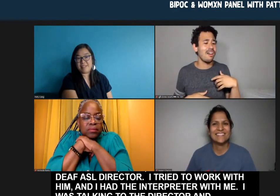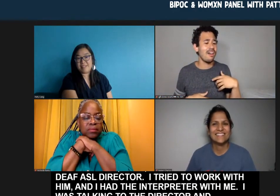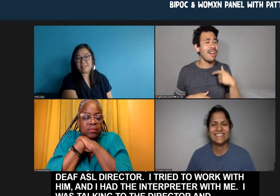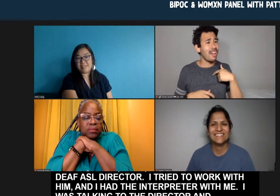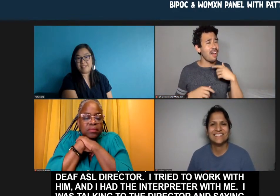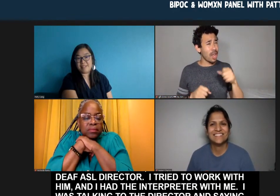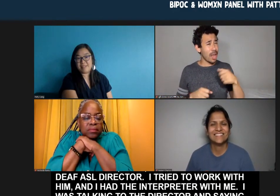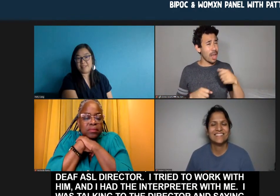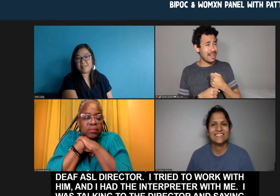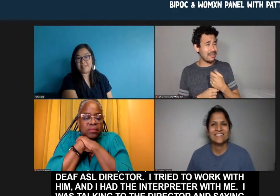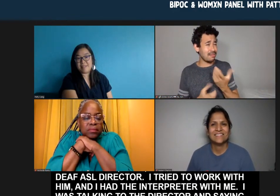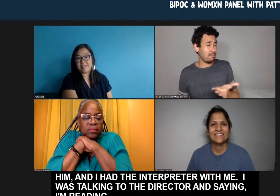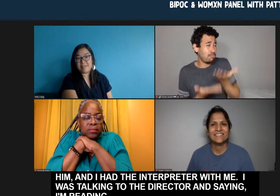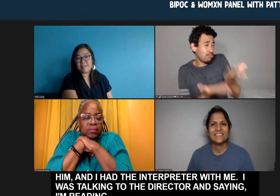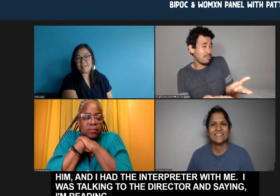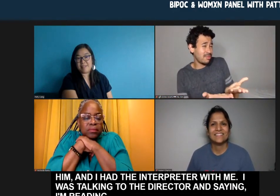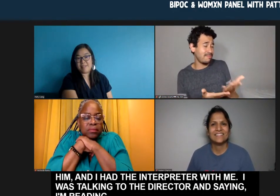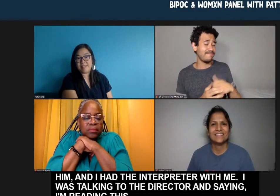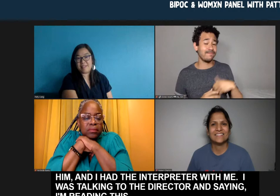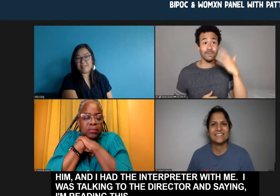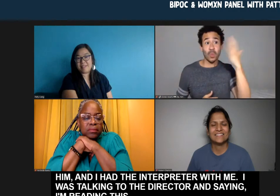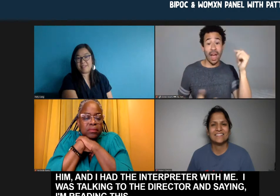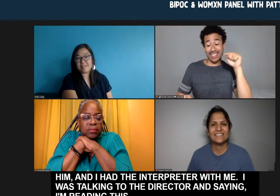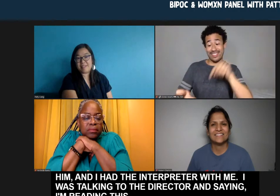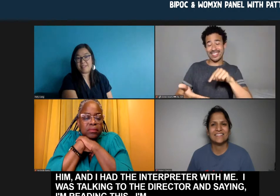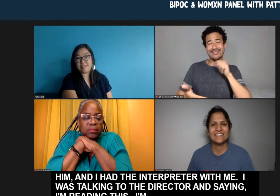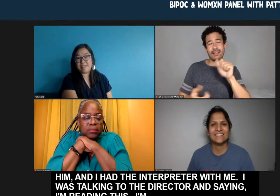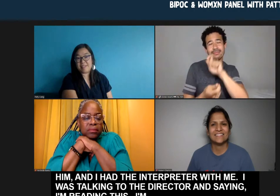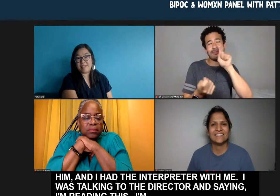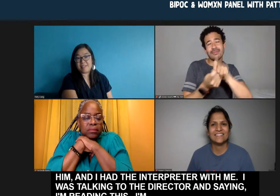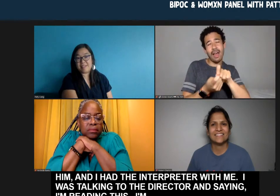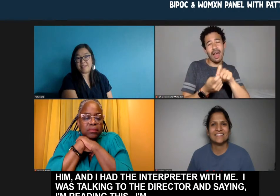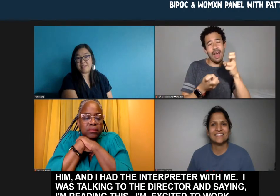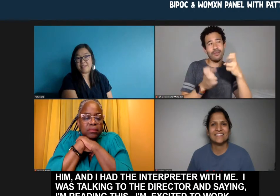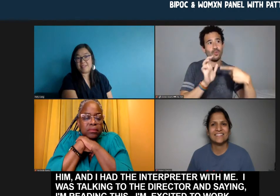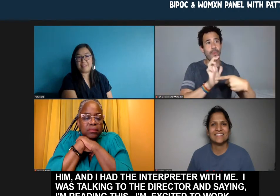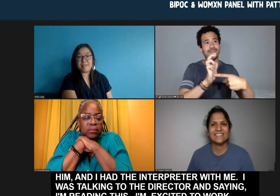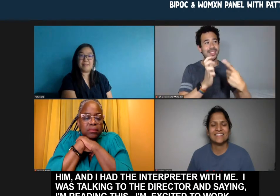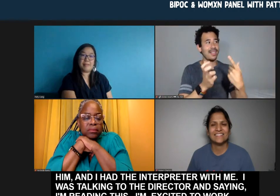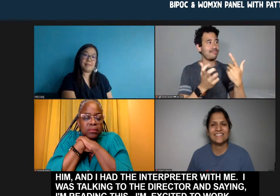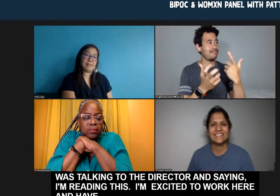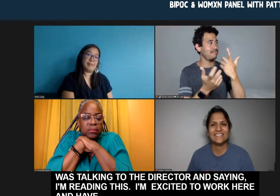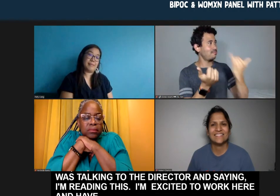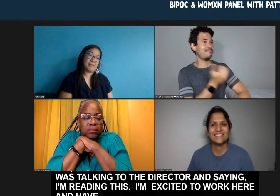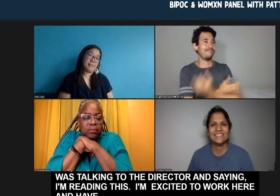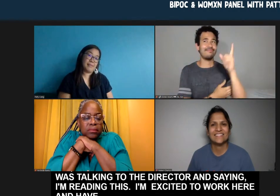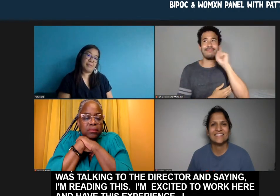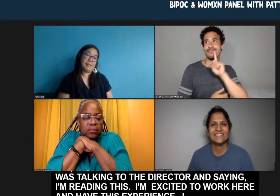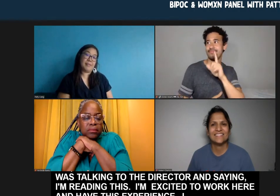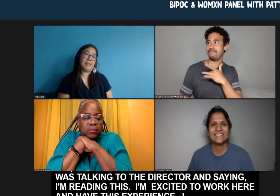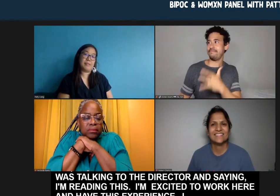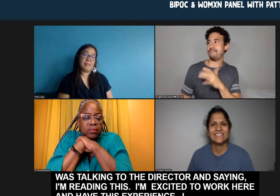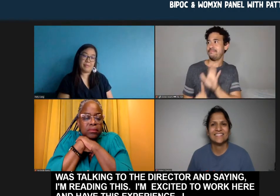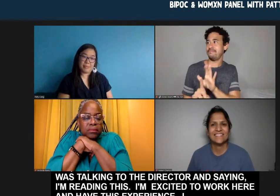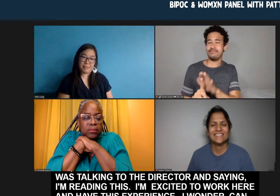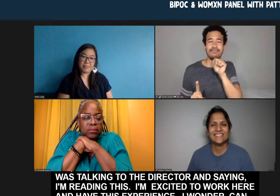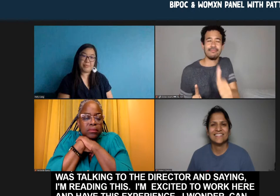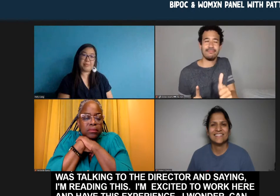and have this experience. But I was wondering, could I offer a few suggestions? Because in this, what I'm reading in the script isn't exactly true to a